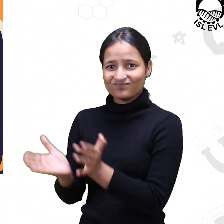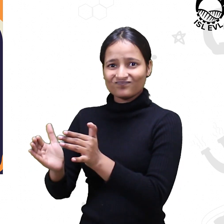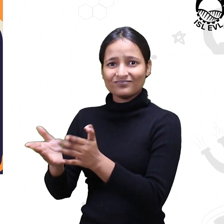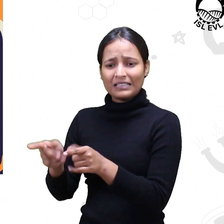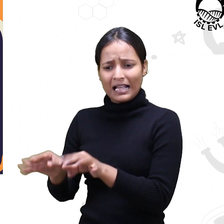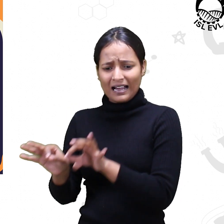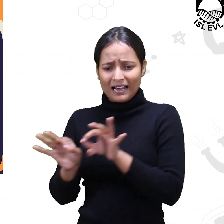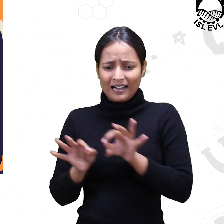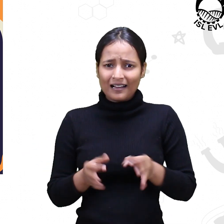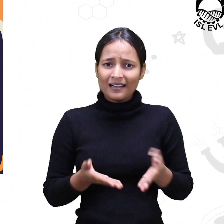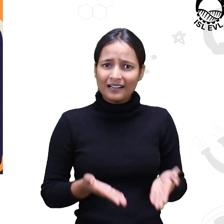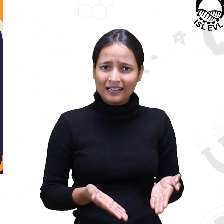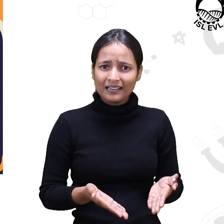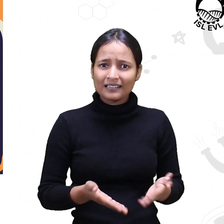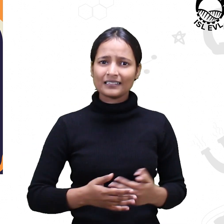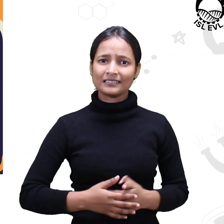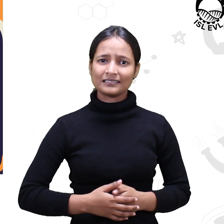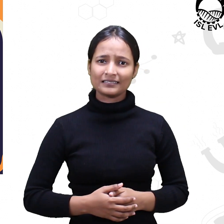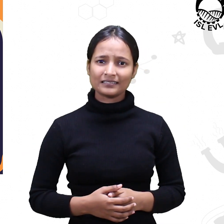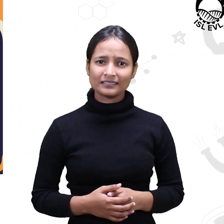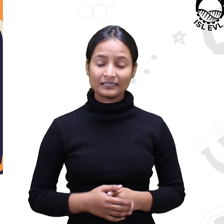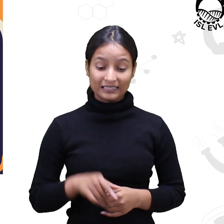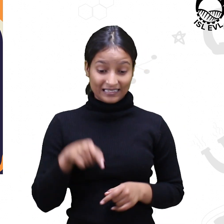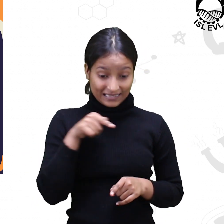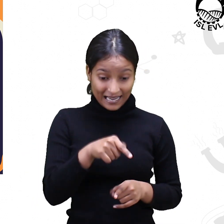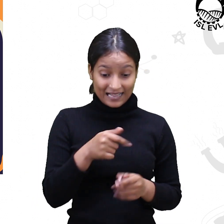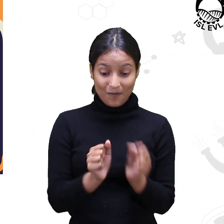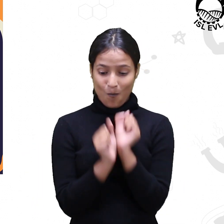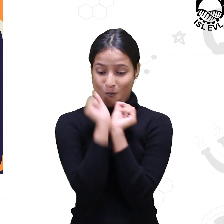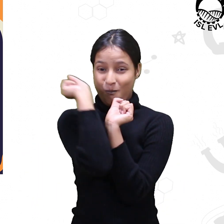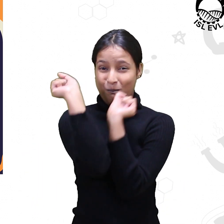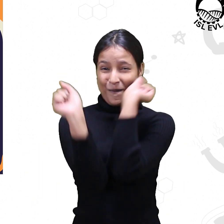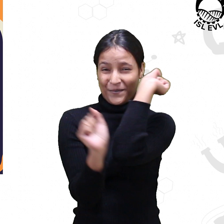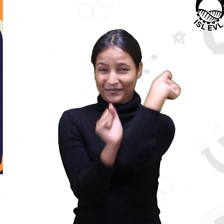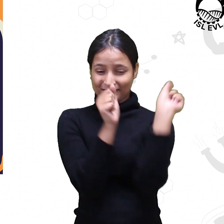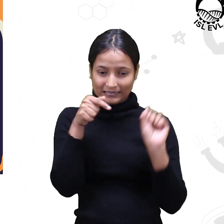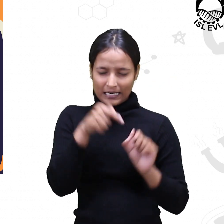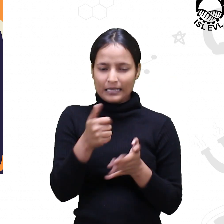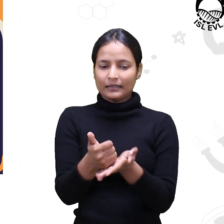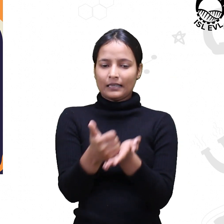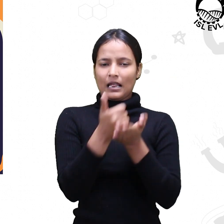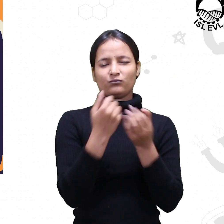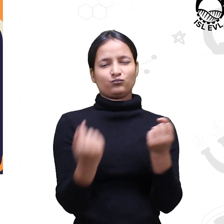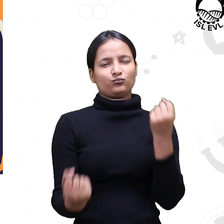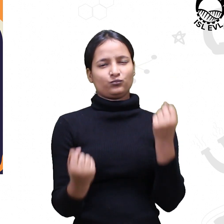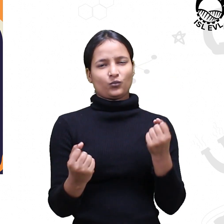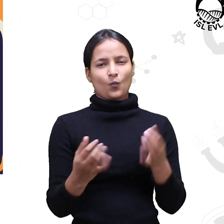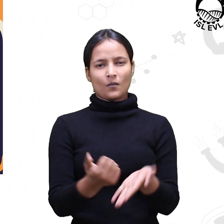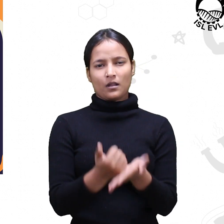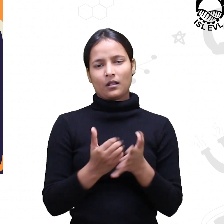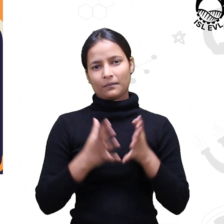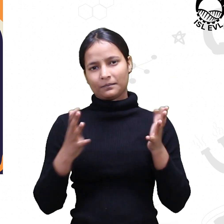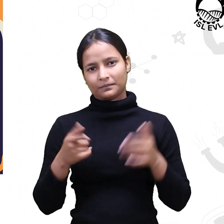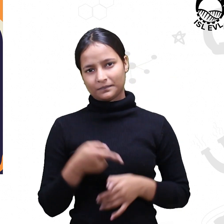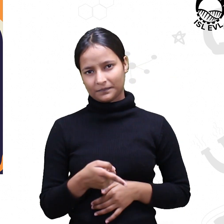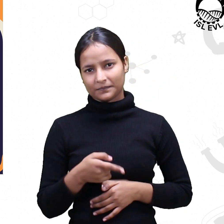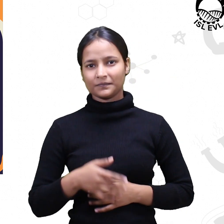give it that shape. Making a movement while growing in the womb has exactly this purpose.